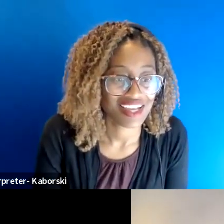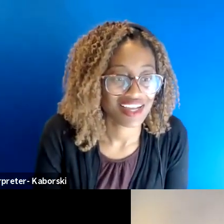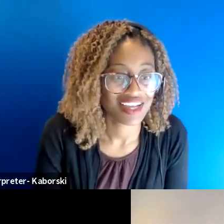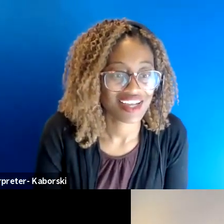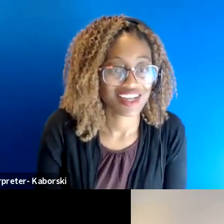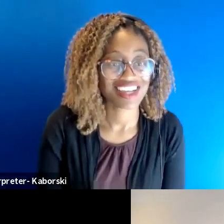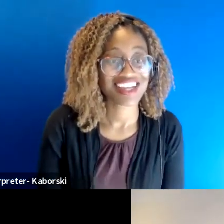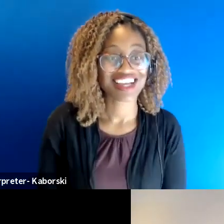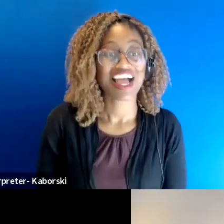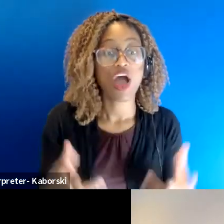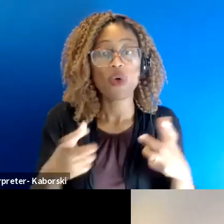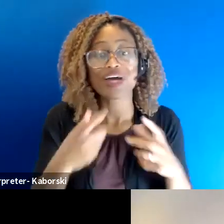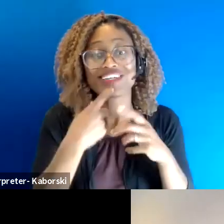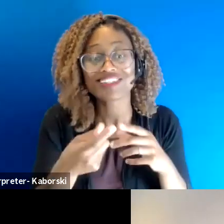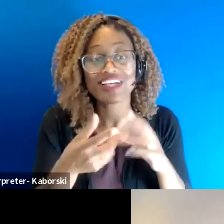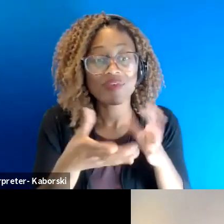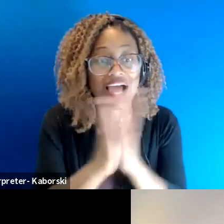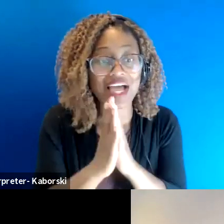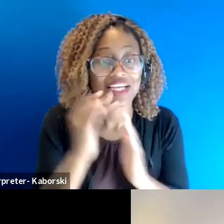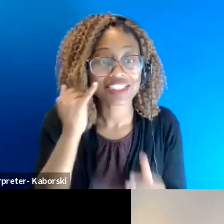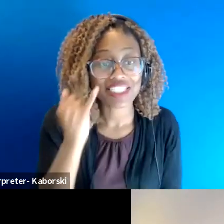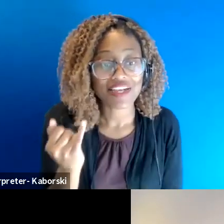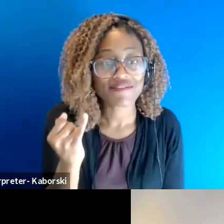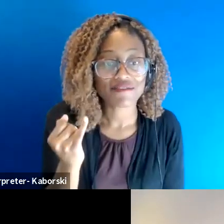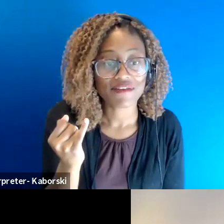Oh, I wanted to ask